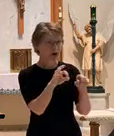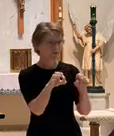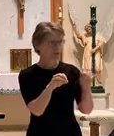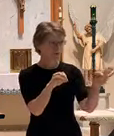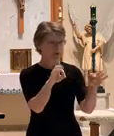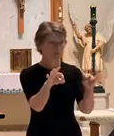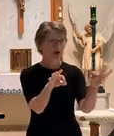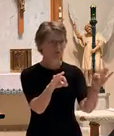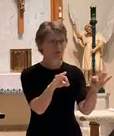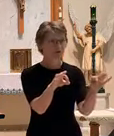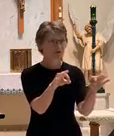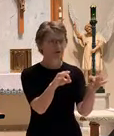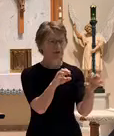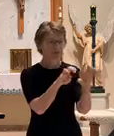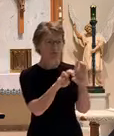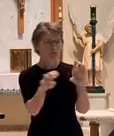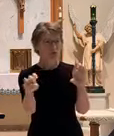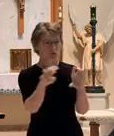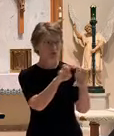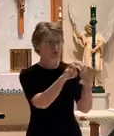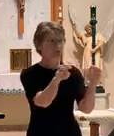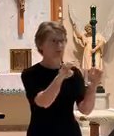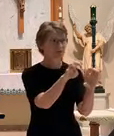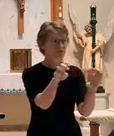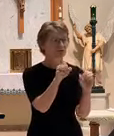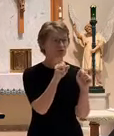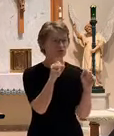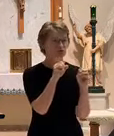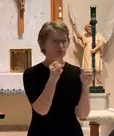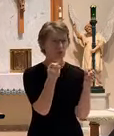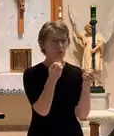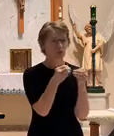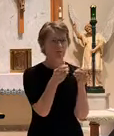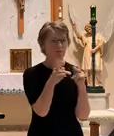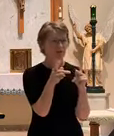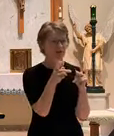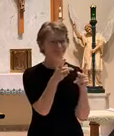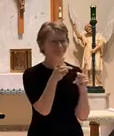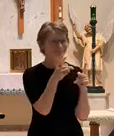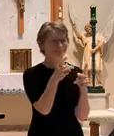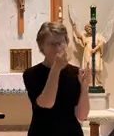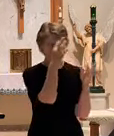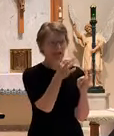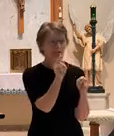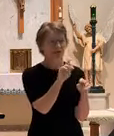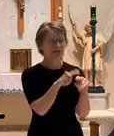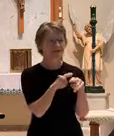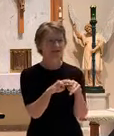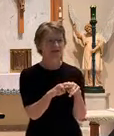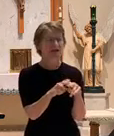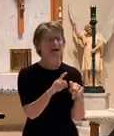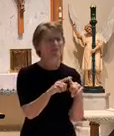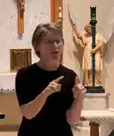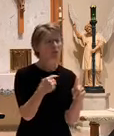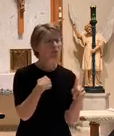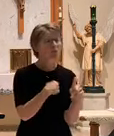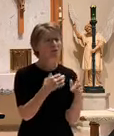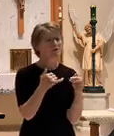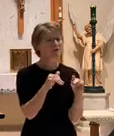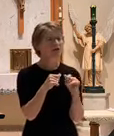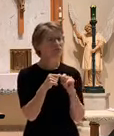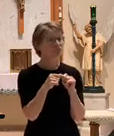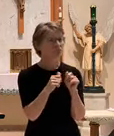Bishop's instructions. We did this on our own to assist the parishioners on where to sit. But we will still be following Bishop